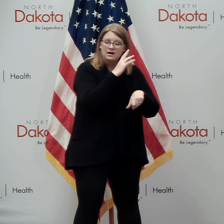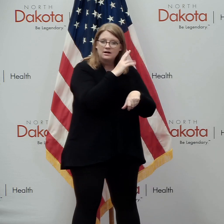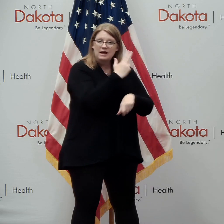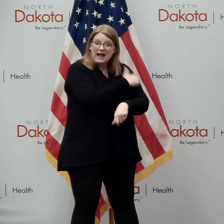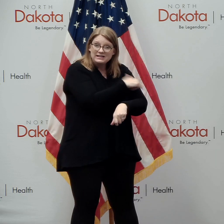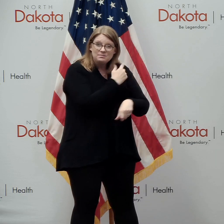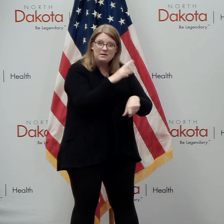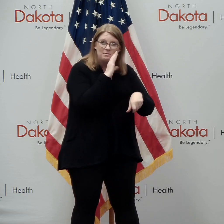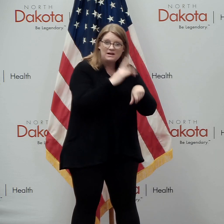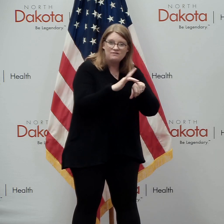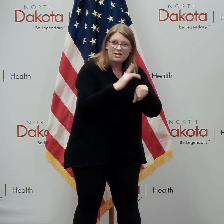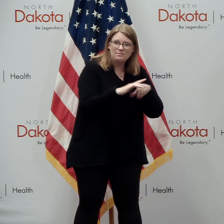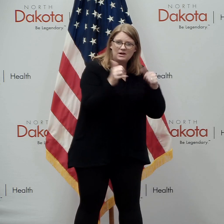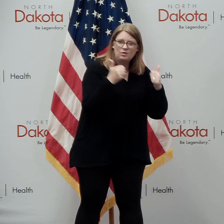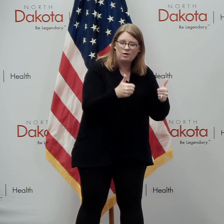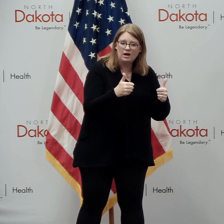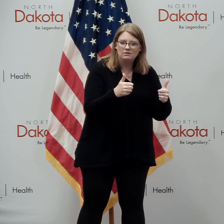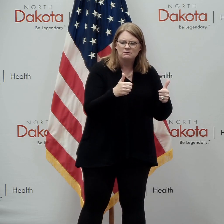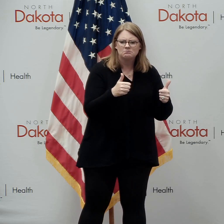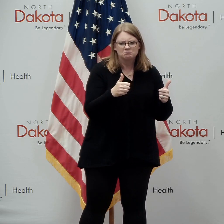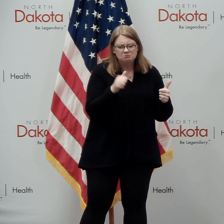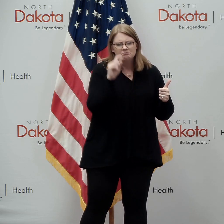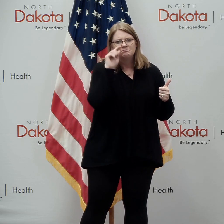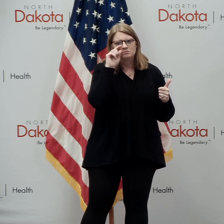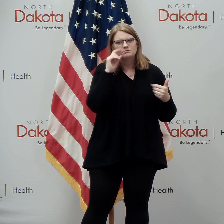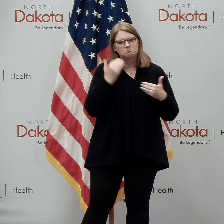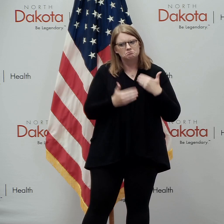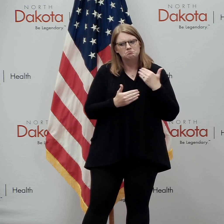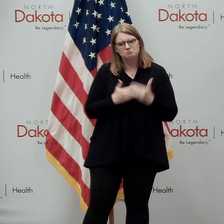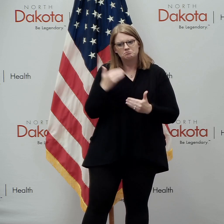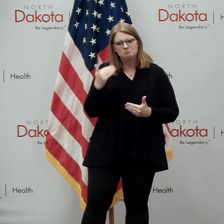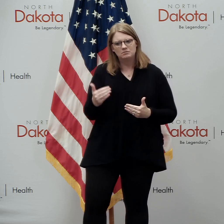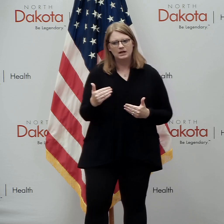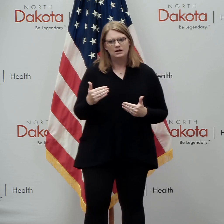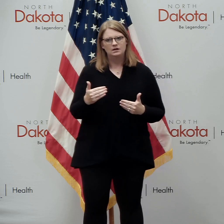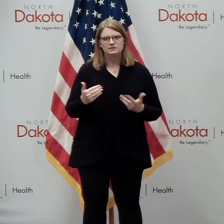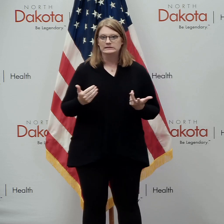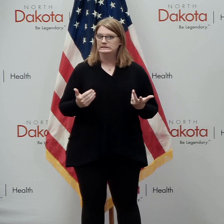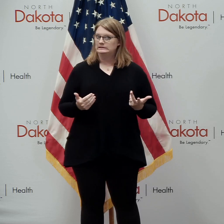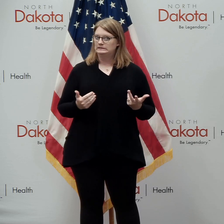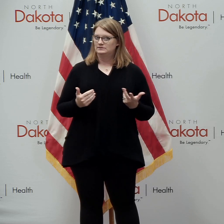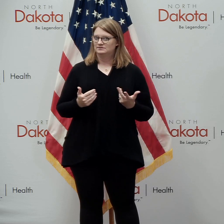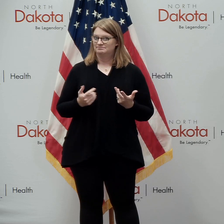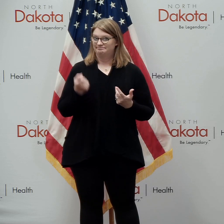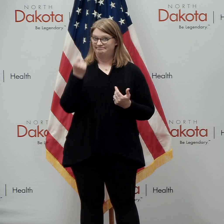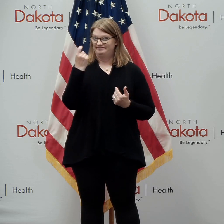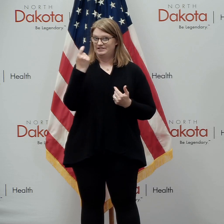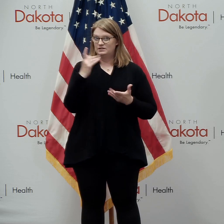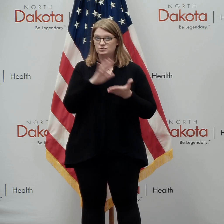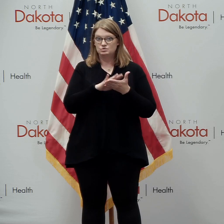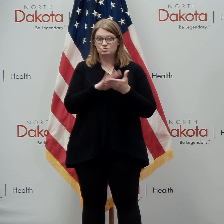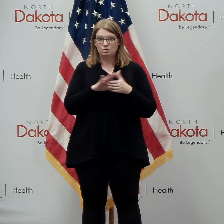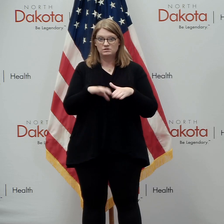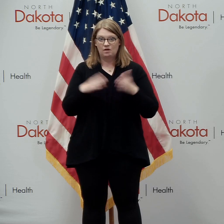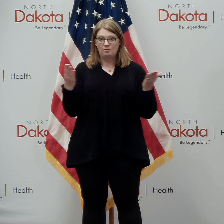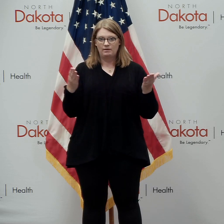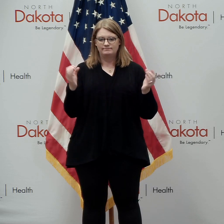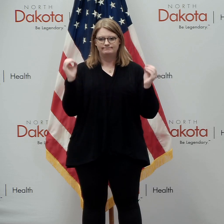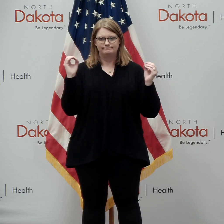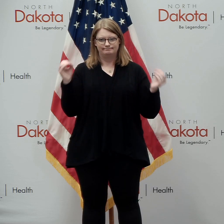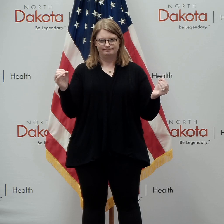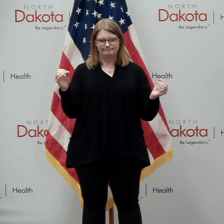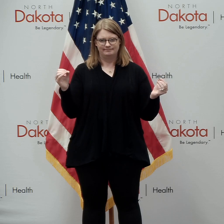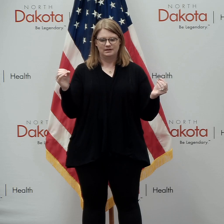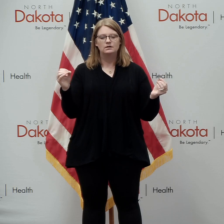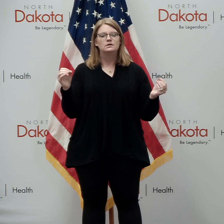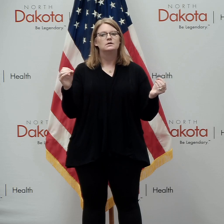had a great summer. But during that time, of course, there was none of our schools were in operation. And as we said all summer long, that when we